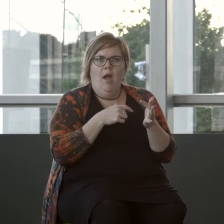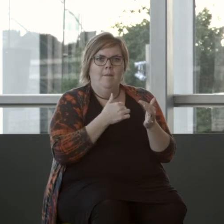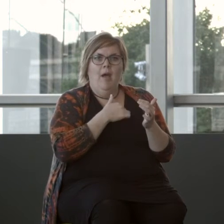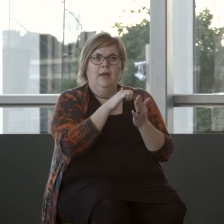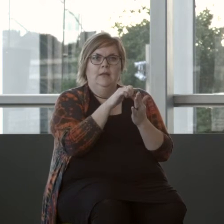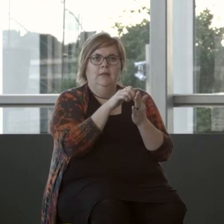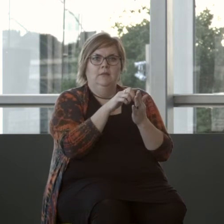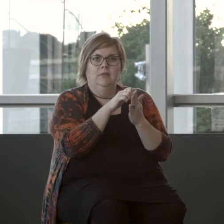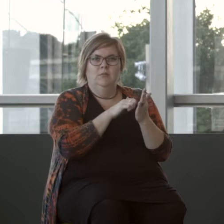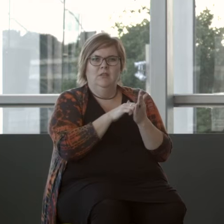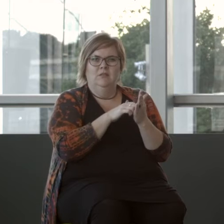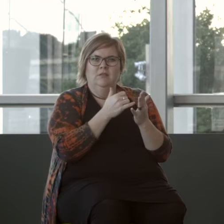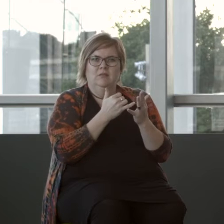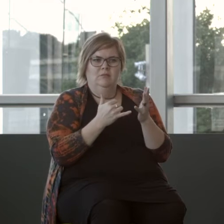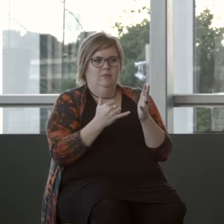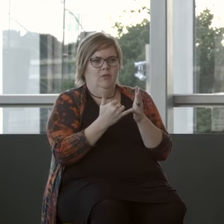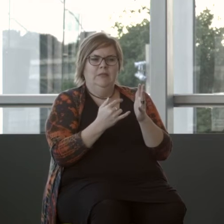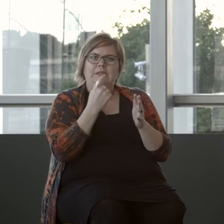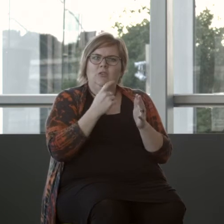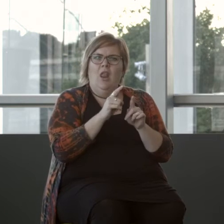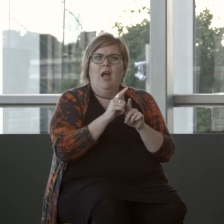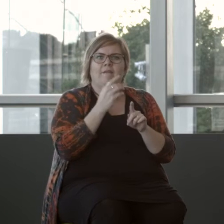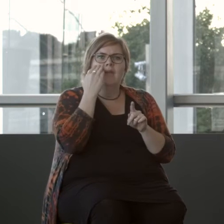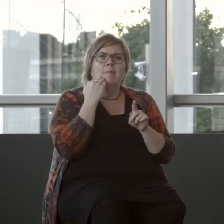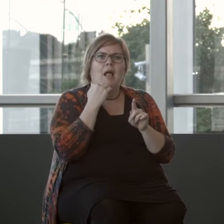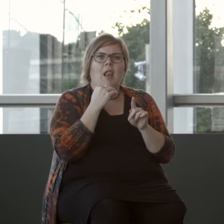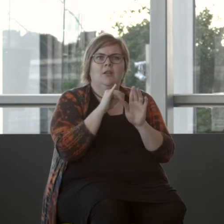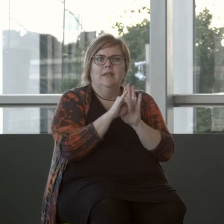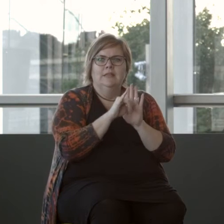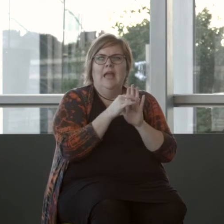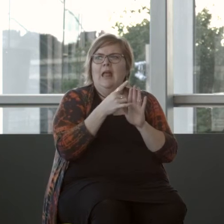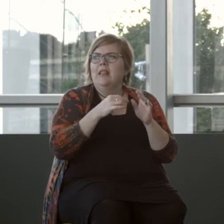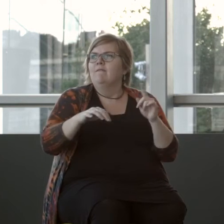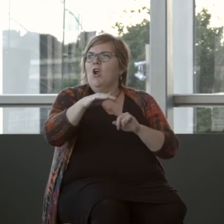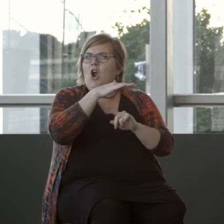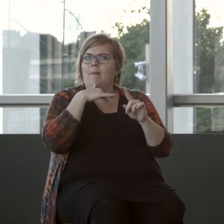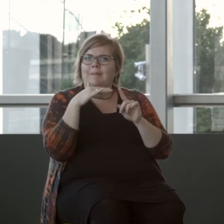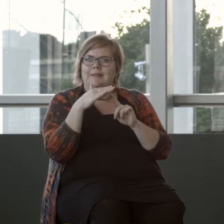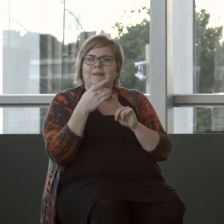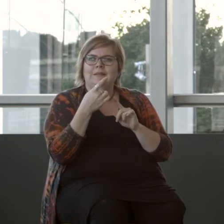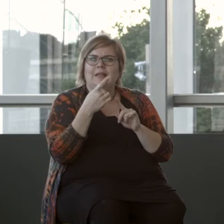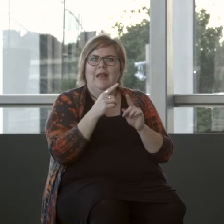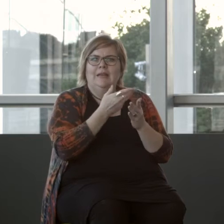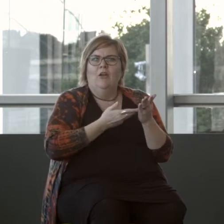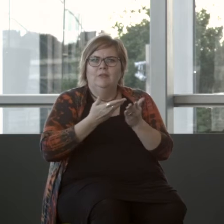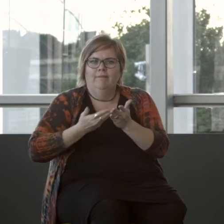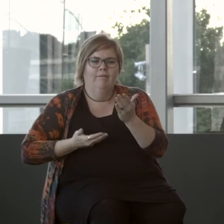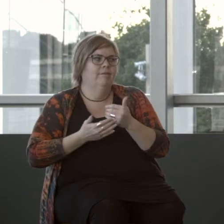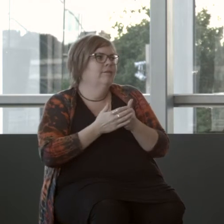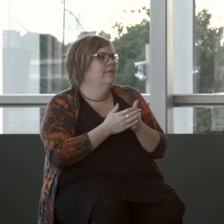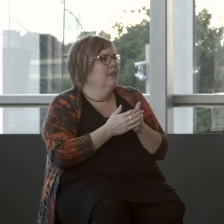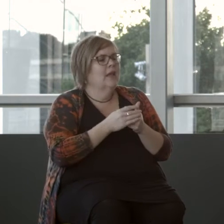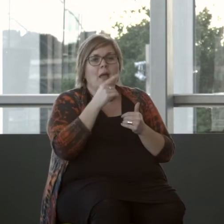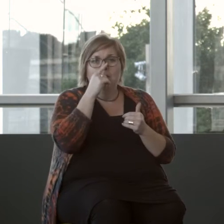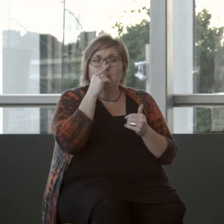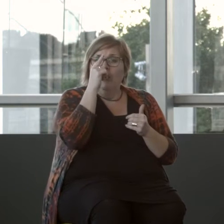matters to do with female identity and the environment, as well as narrative. And often when people can